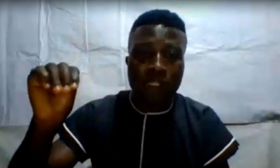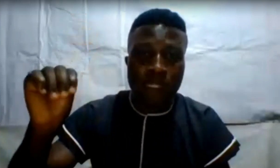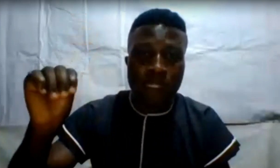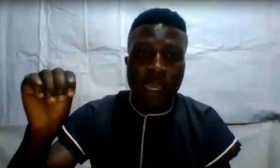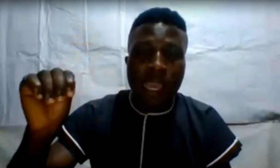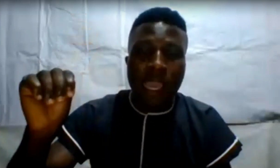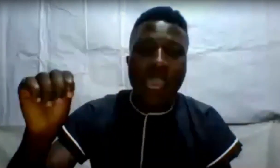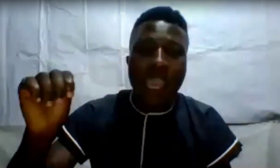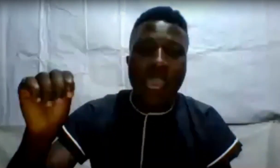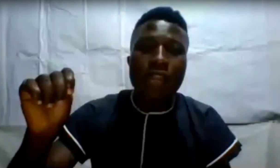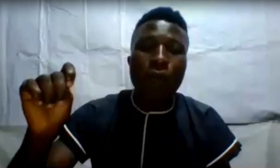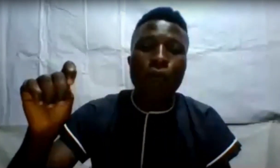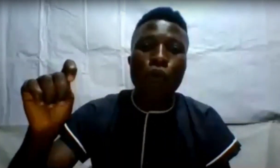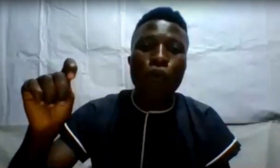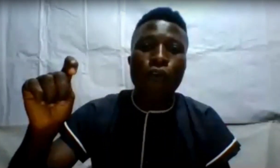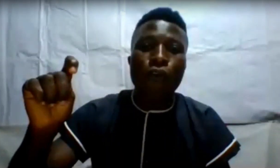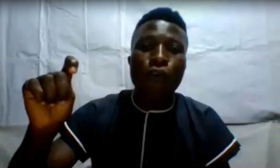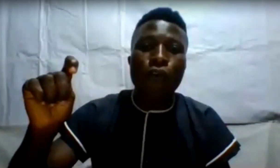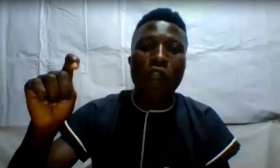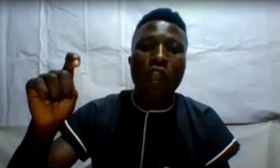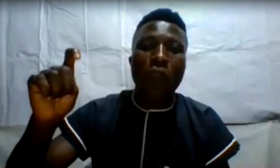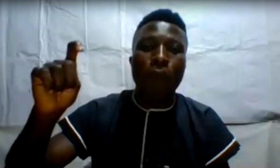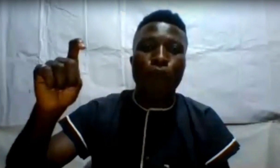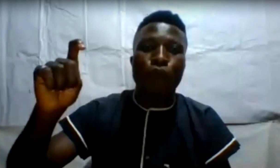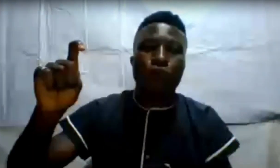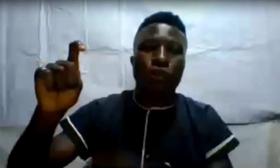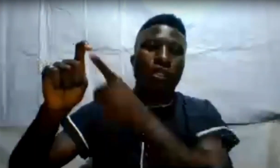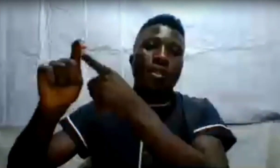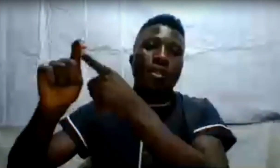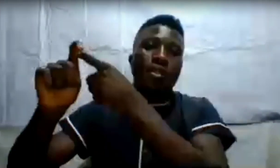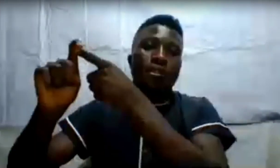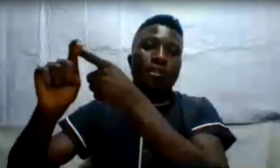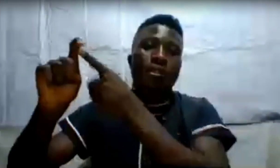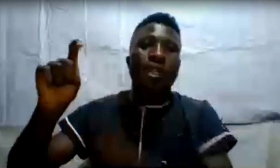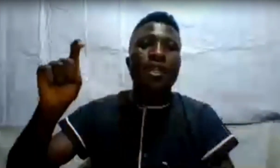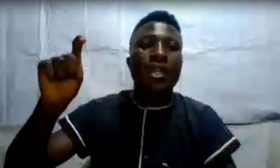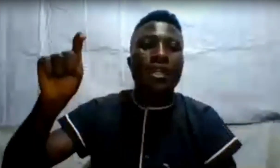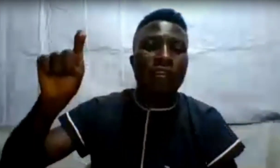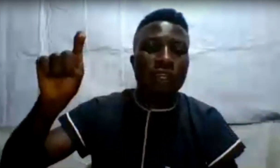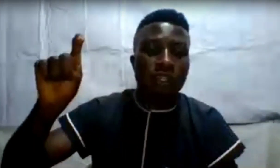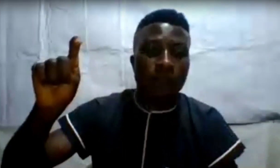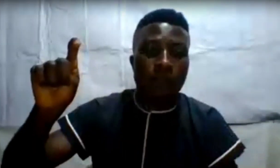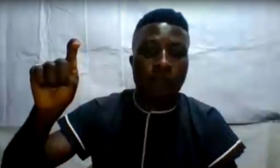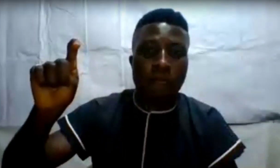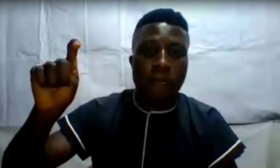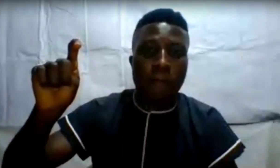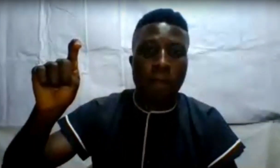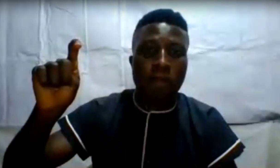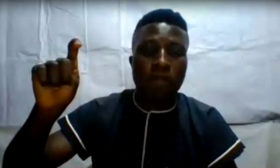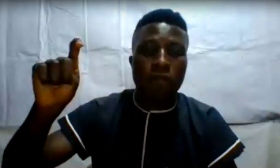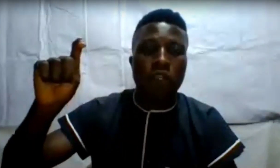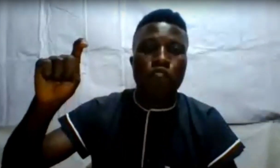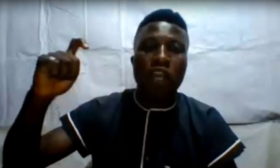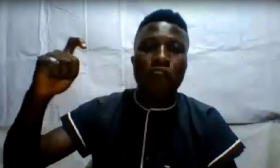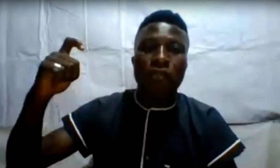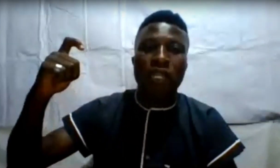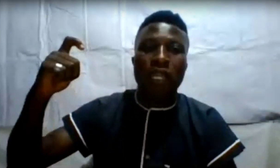up the index finger. So you have something like this for letter